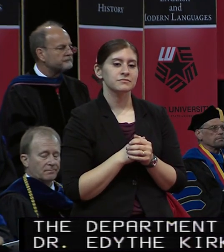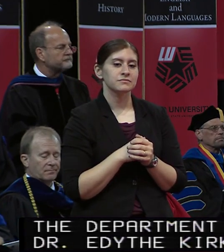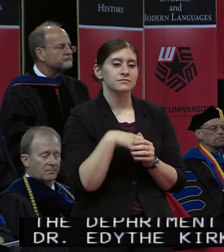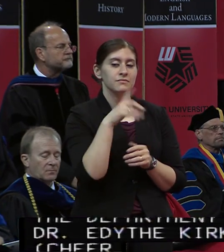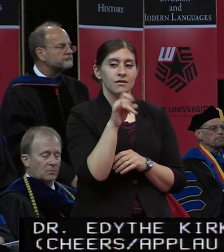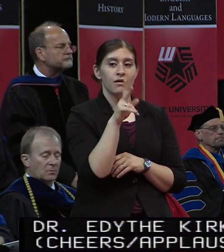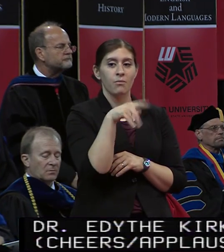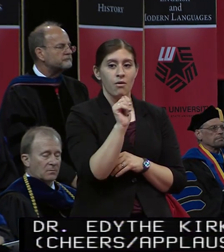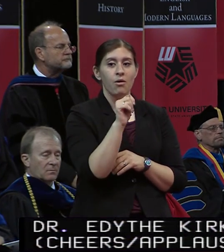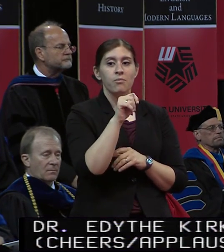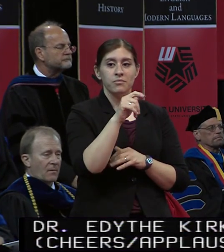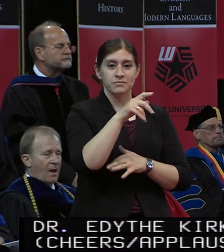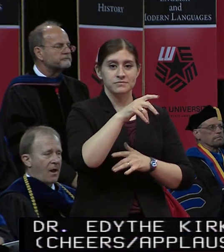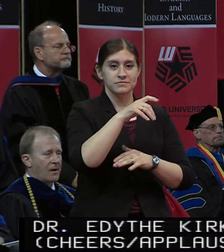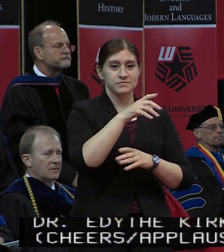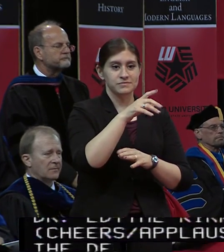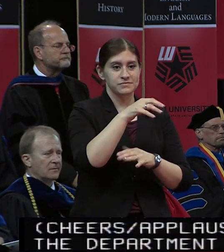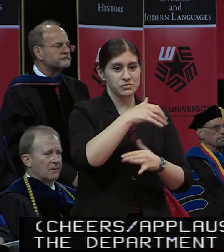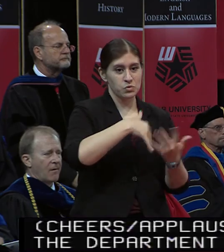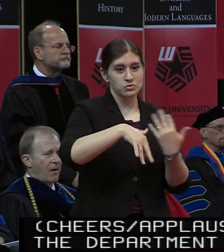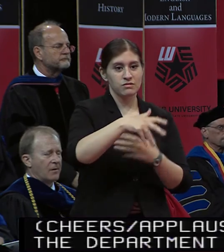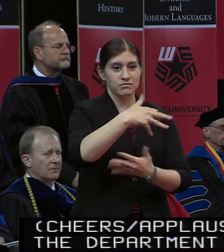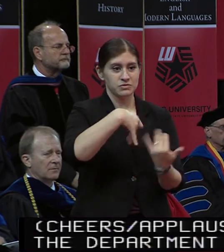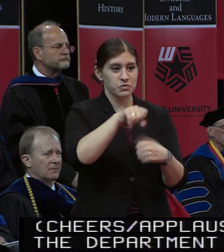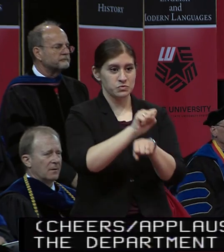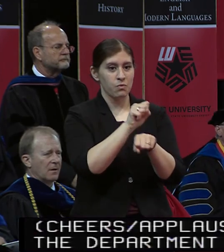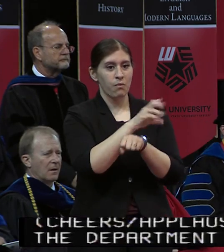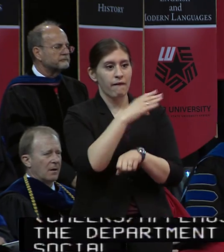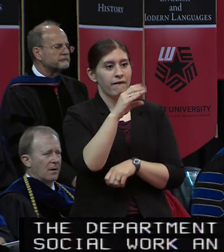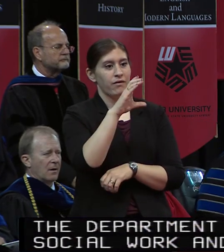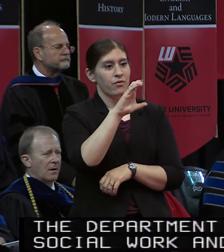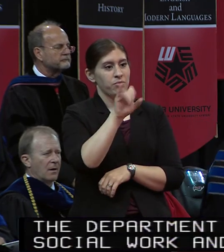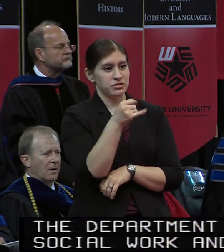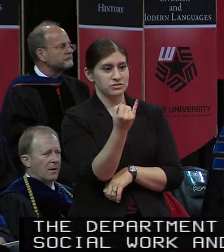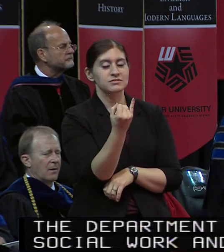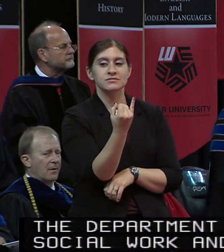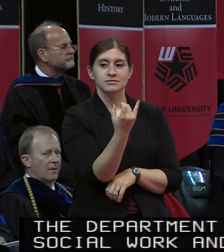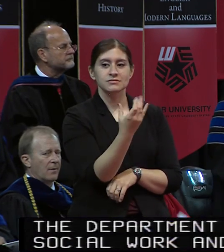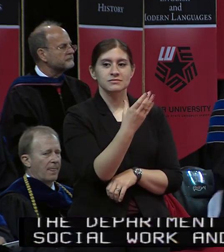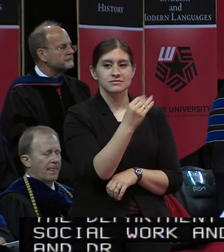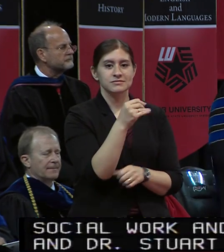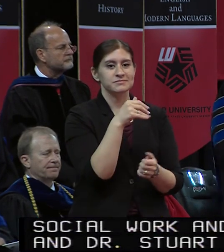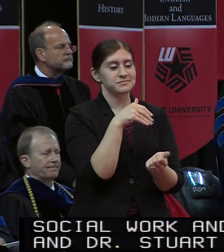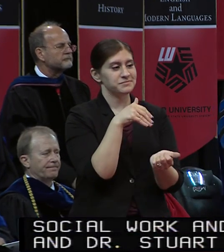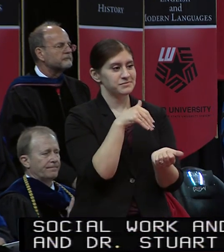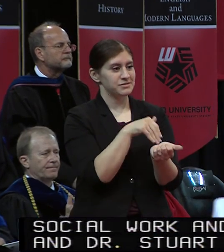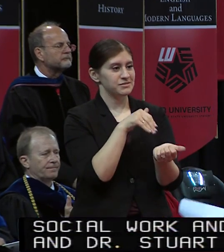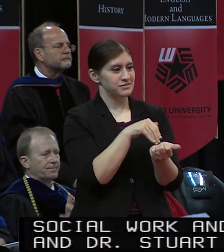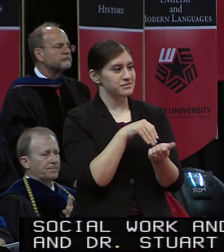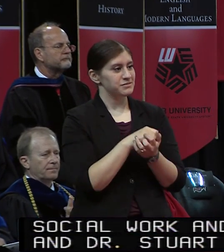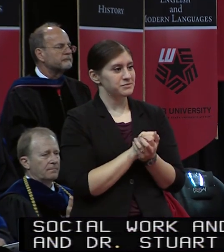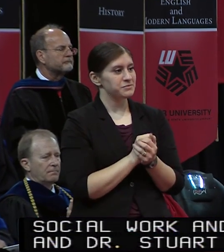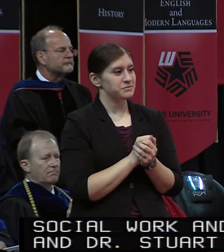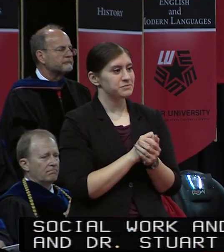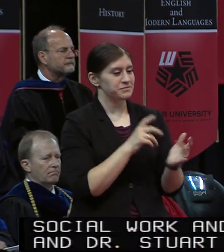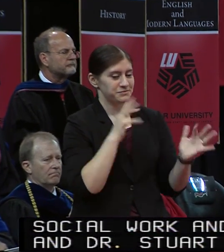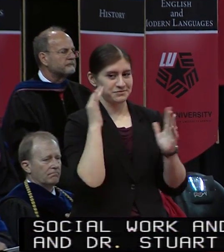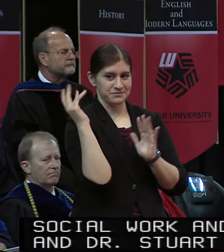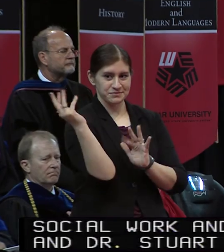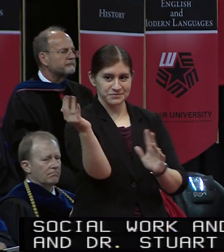The Department of Sociology, Social Work, and Criminal Justice and Dr. Stuart Wright.